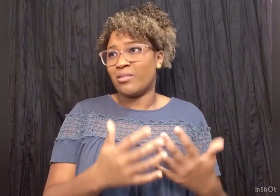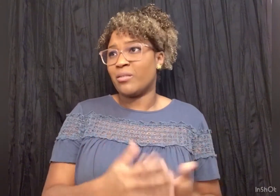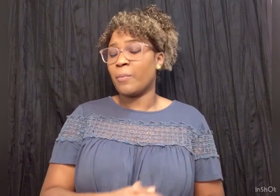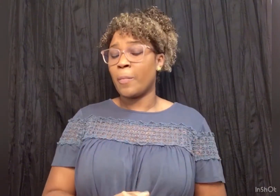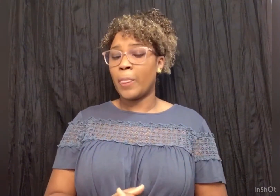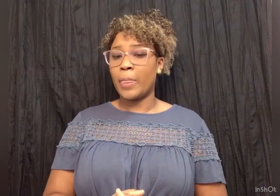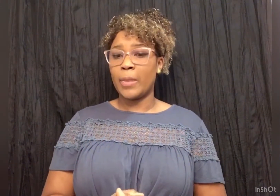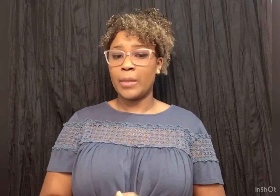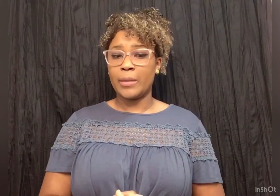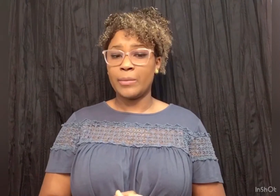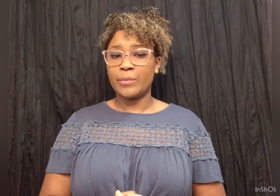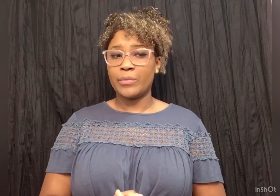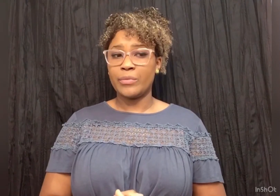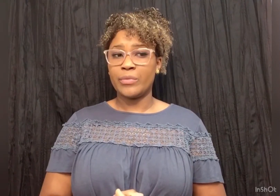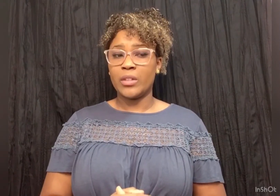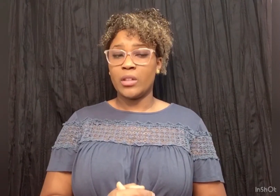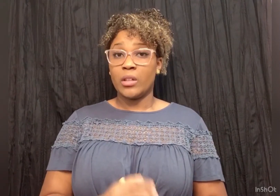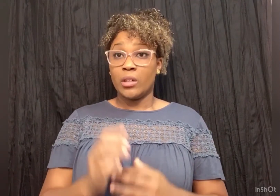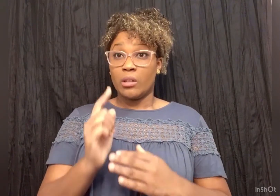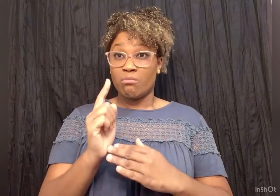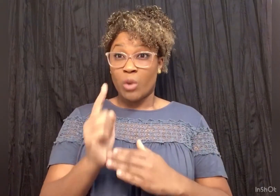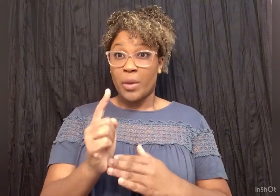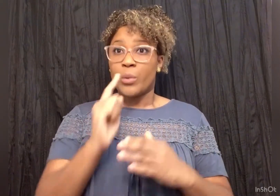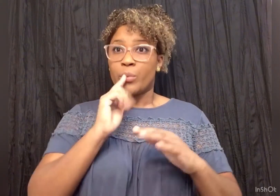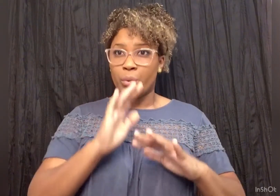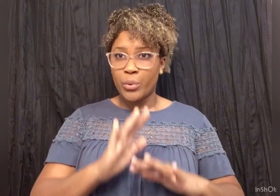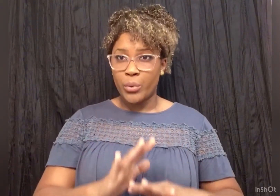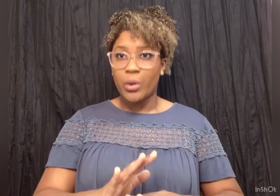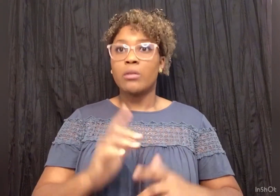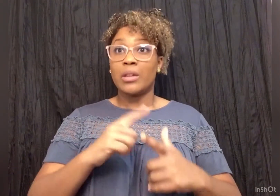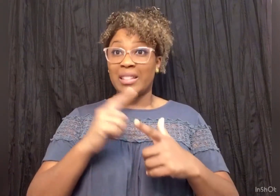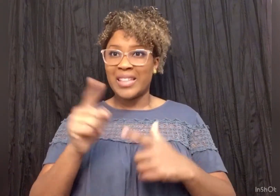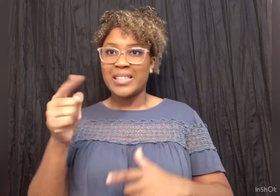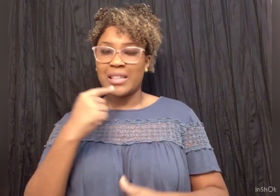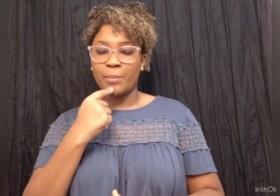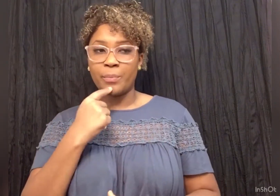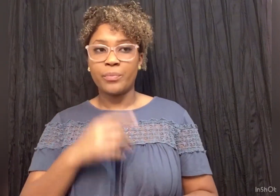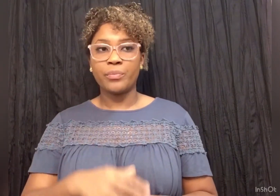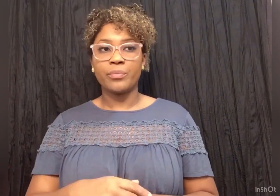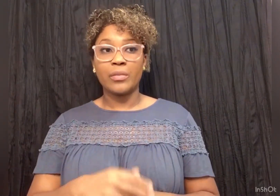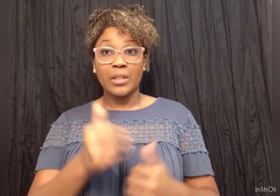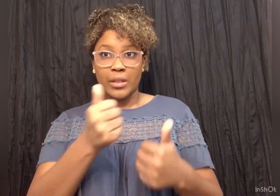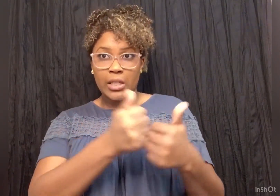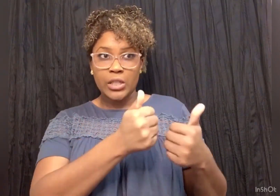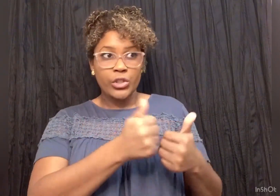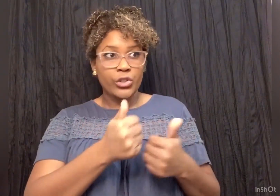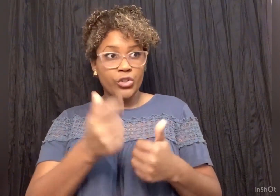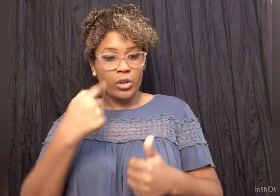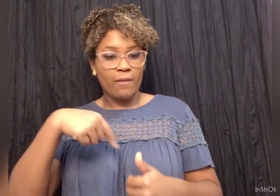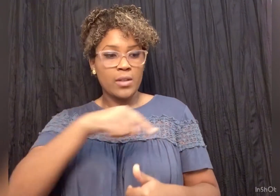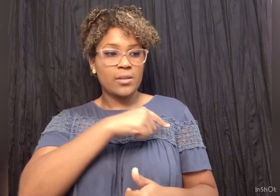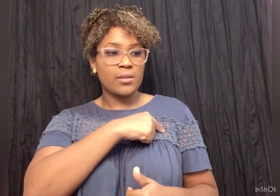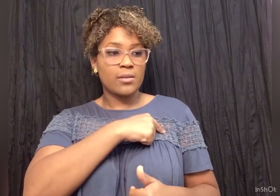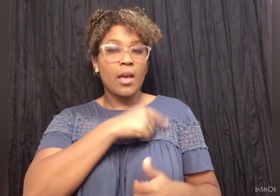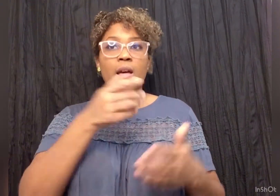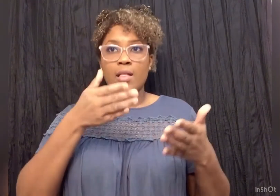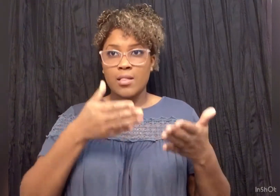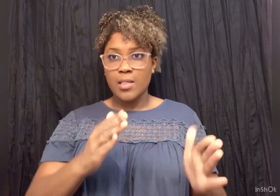After a moment's silence, he added, each of us will be allowed to bring his